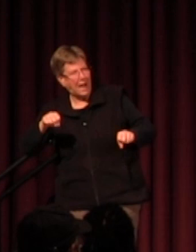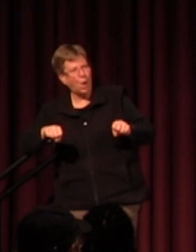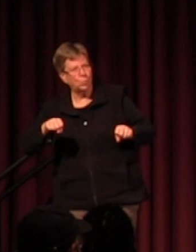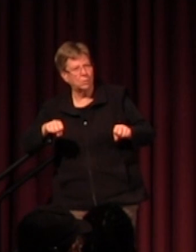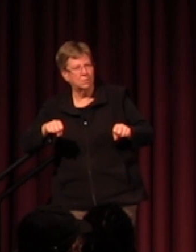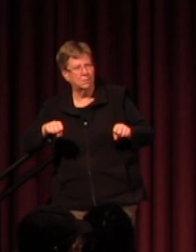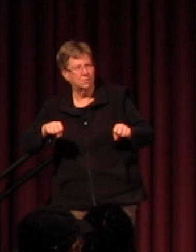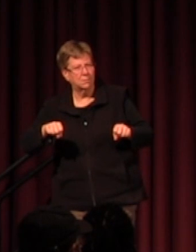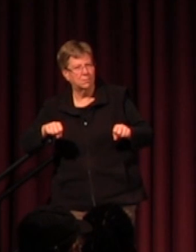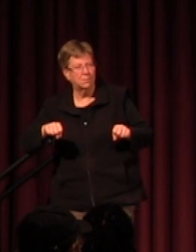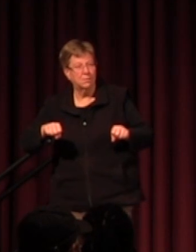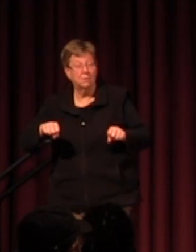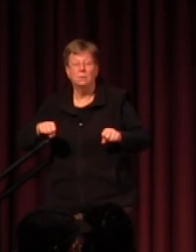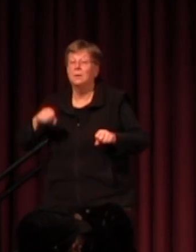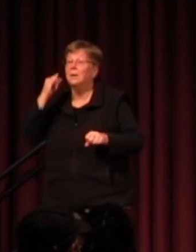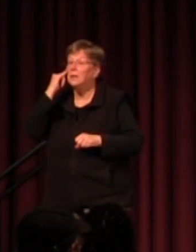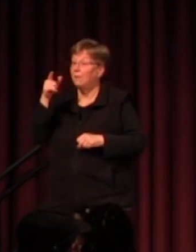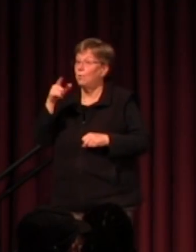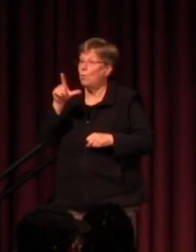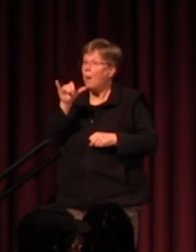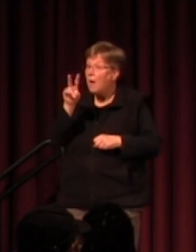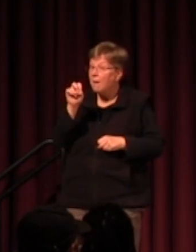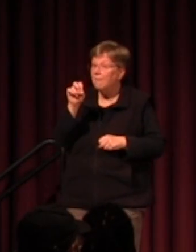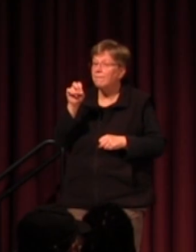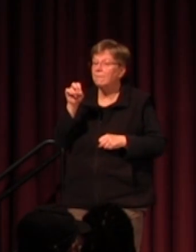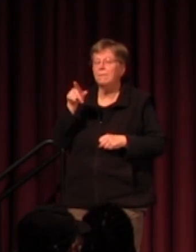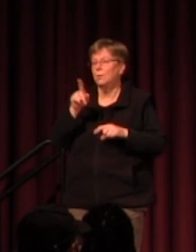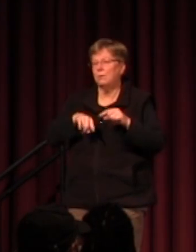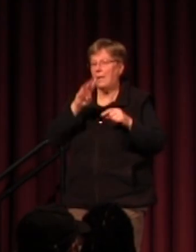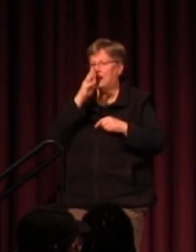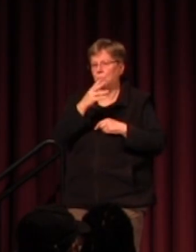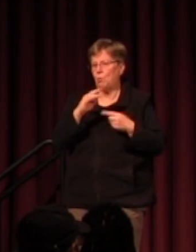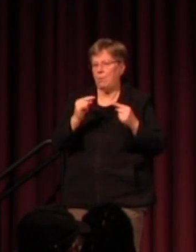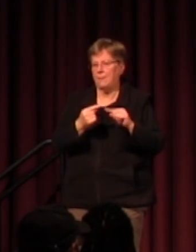Love does not ignore the pain.